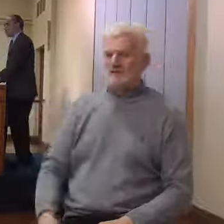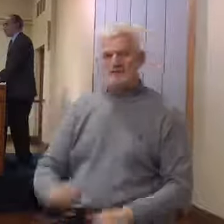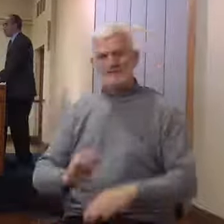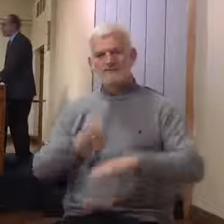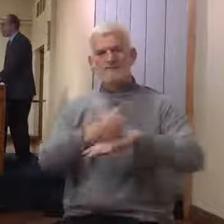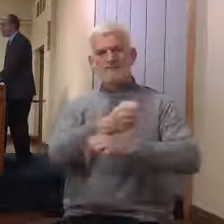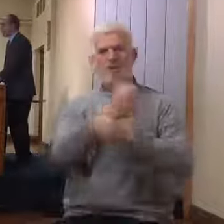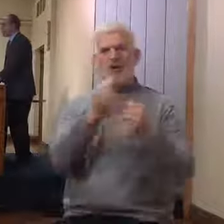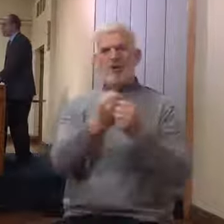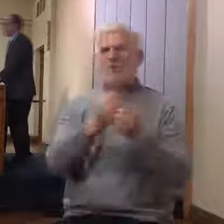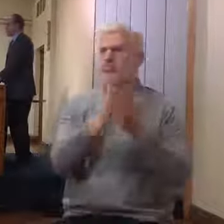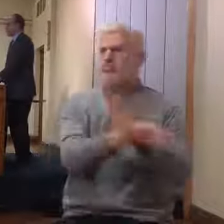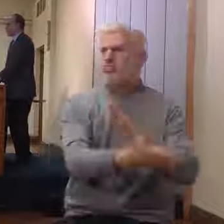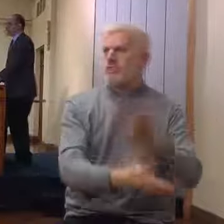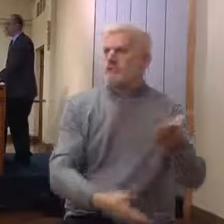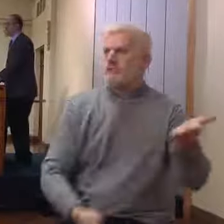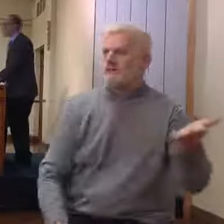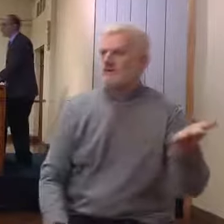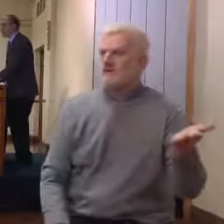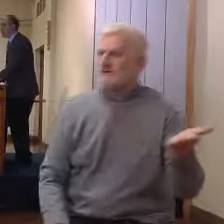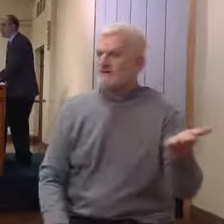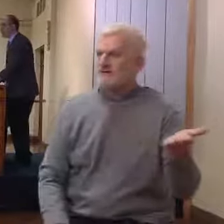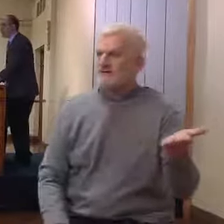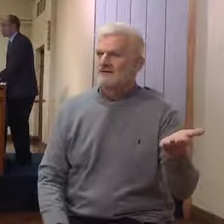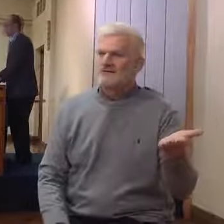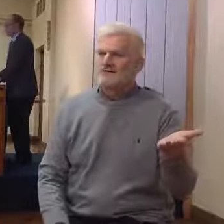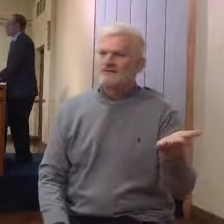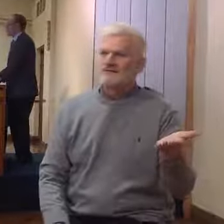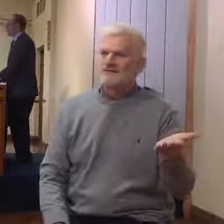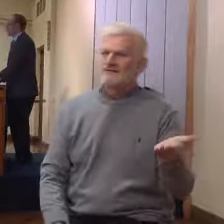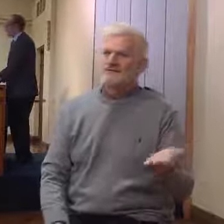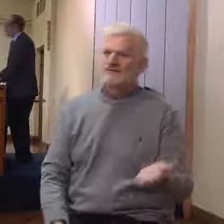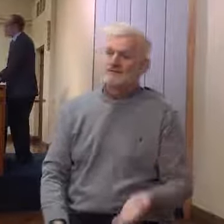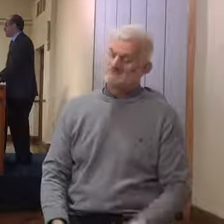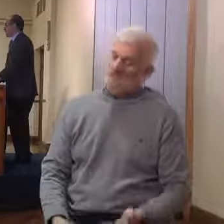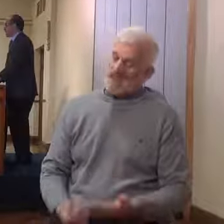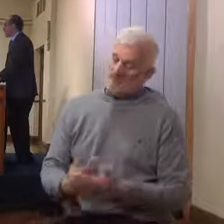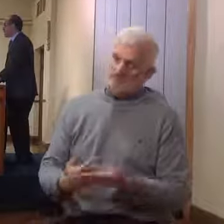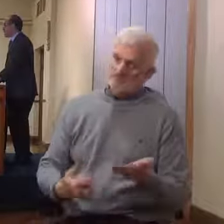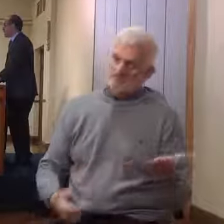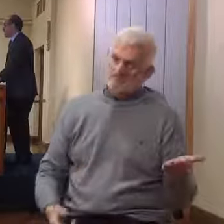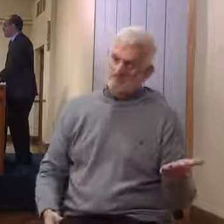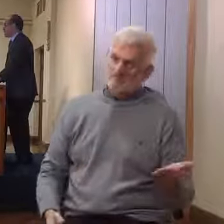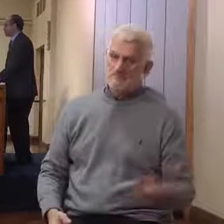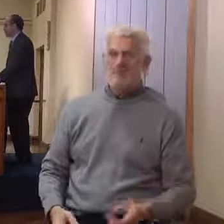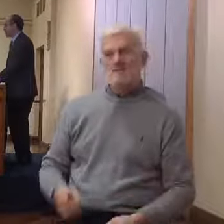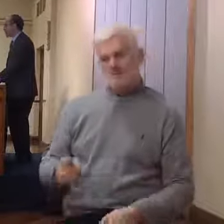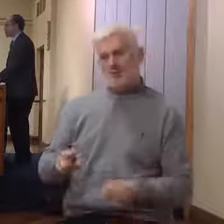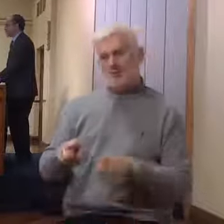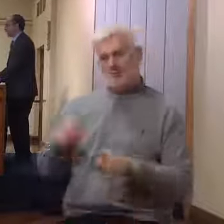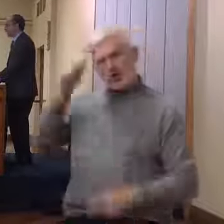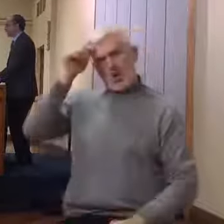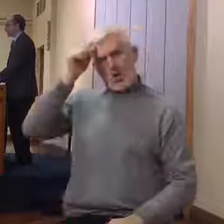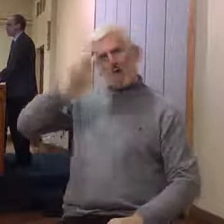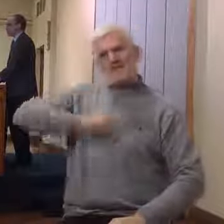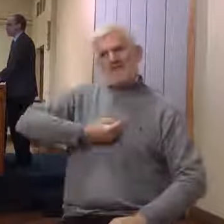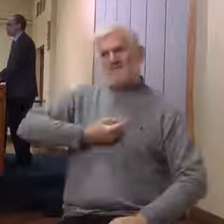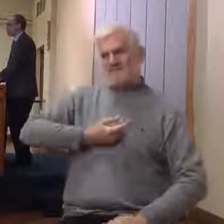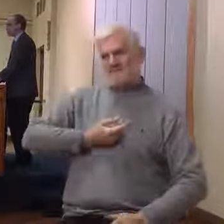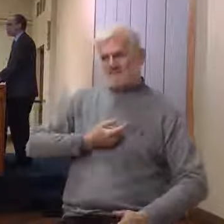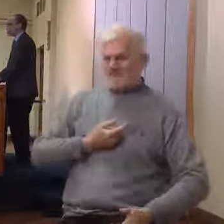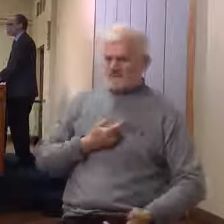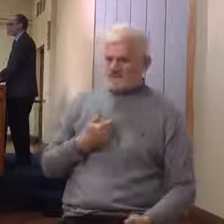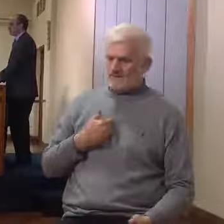we know from our own experience and from our own conversions that when our hearts and minds and lives have